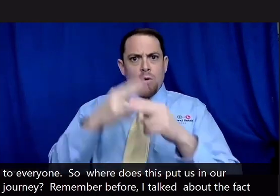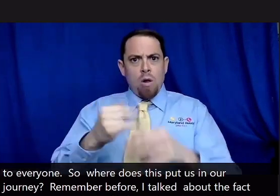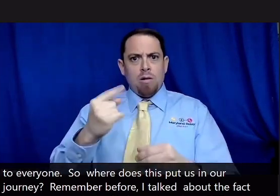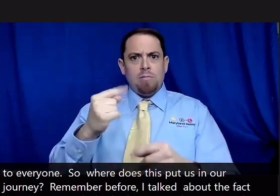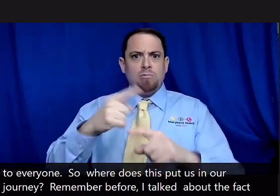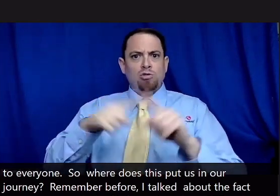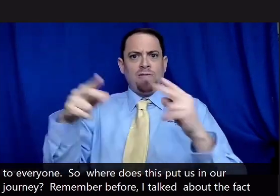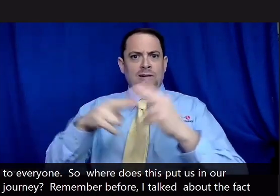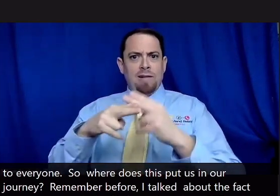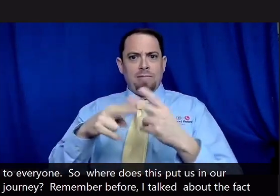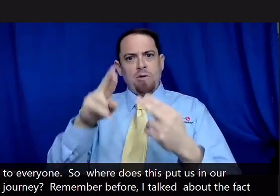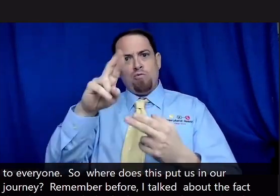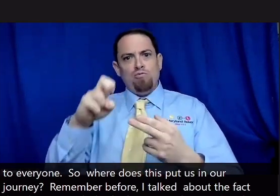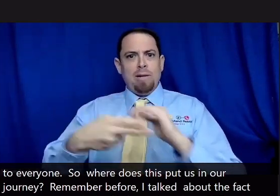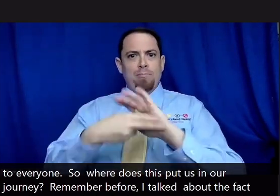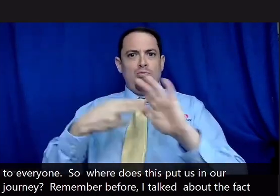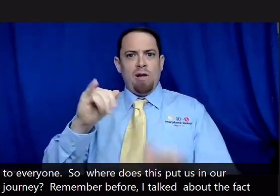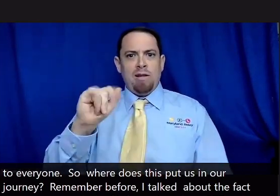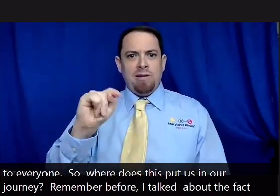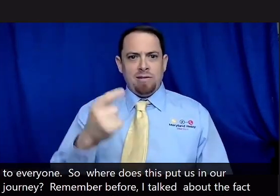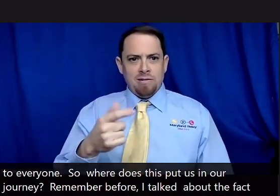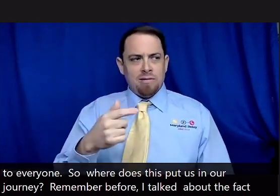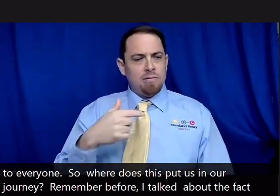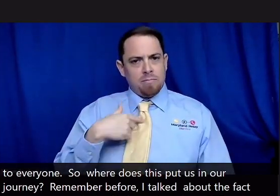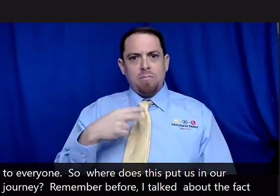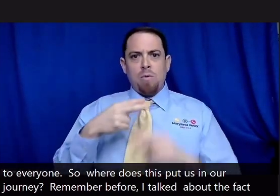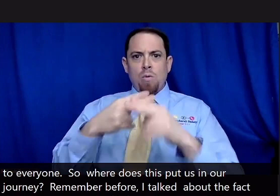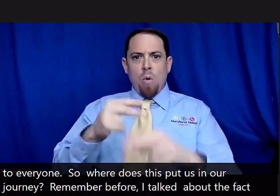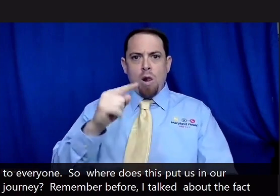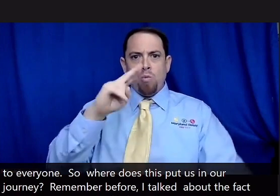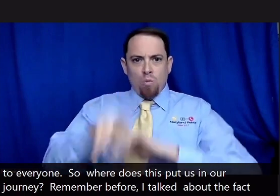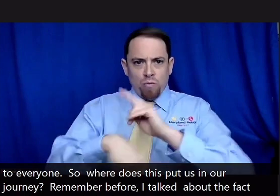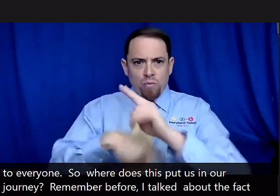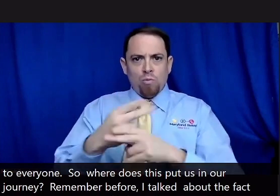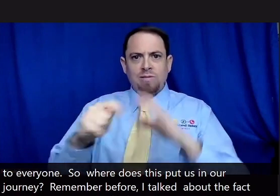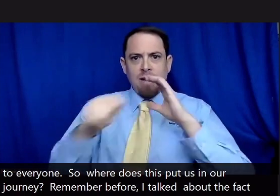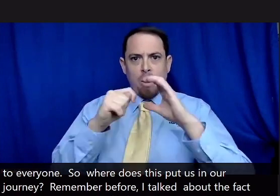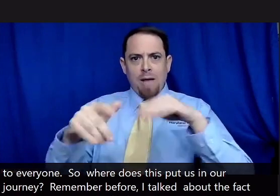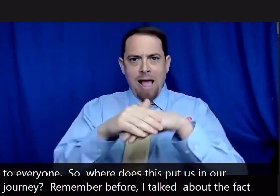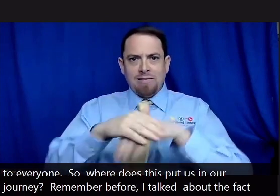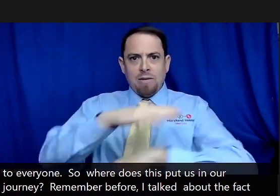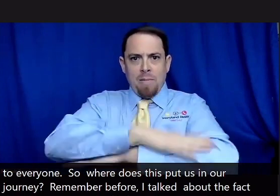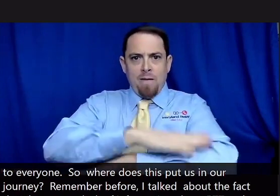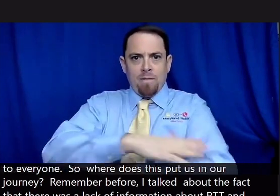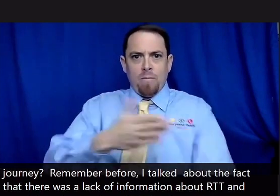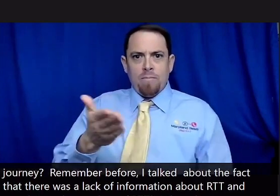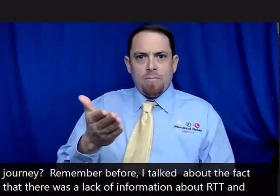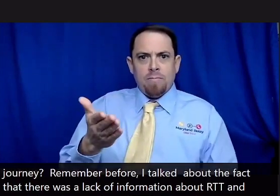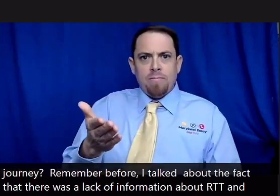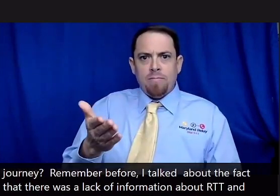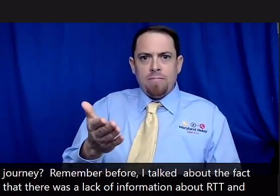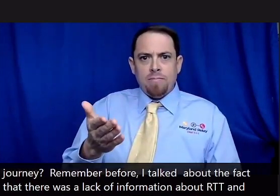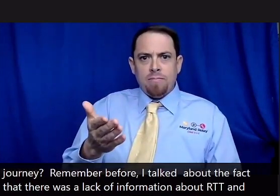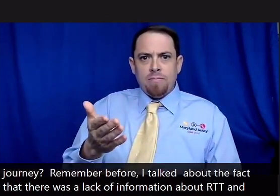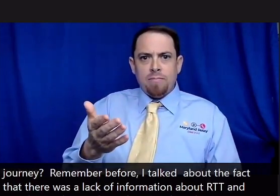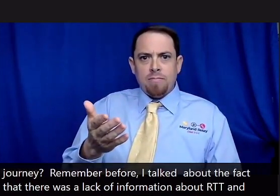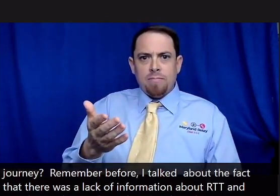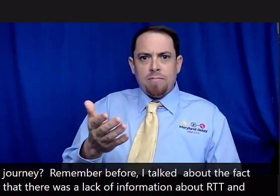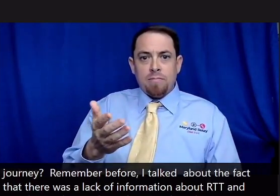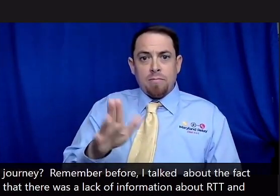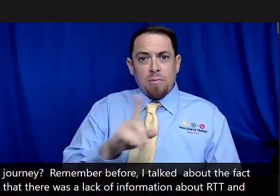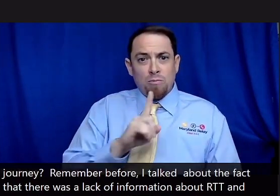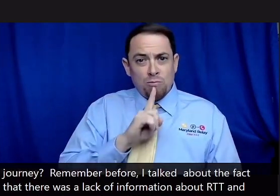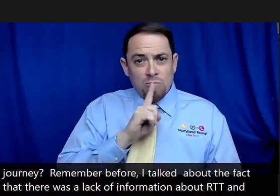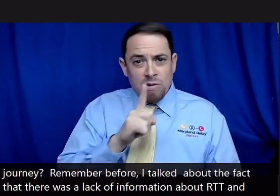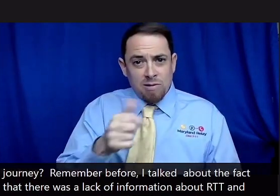So I thought a rebranding might be in order. the Universal Telecommunication Access